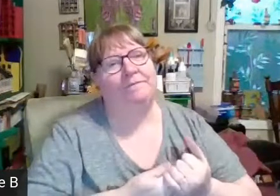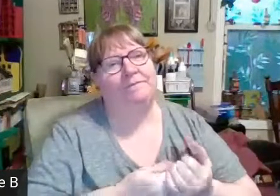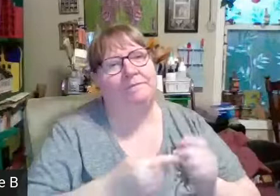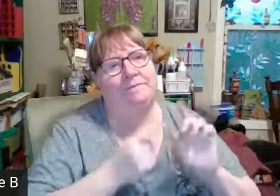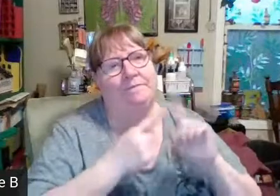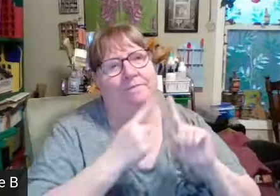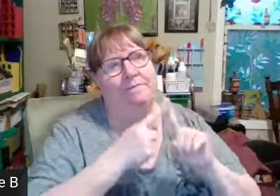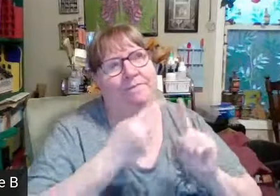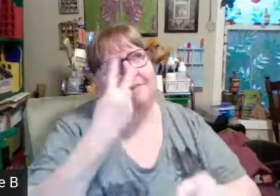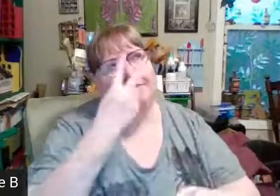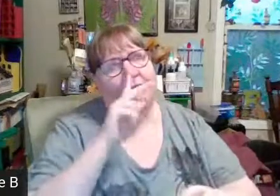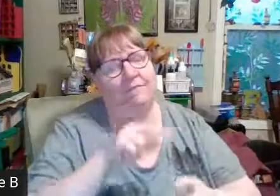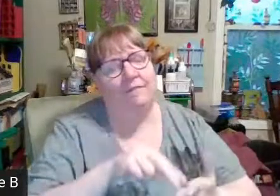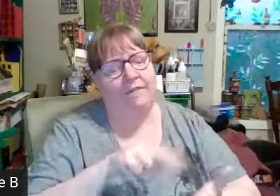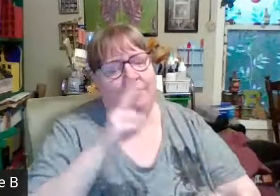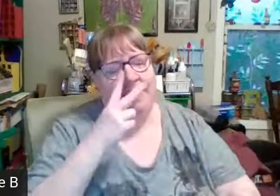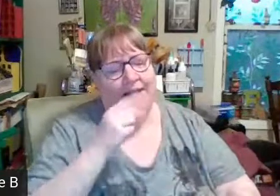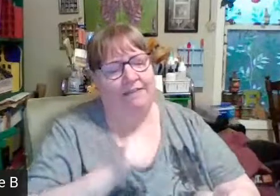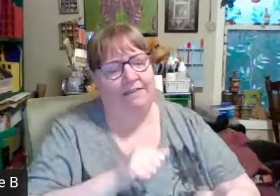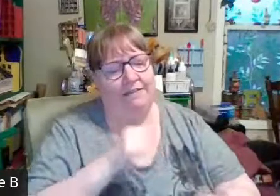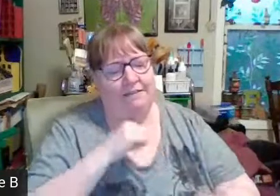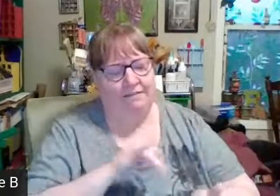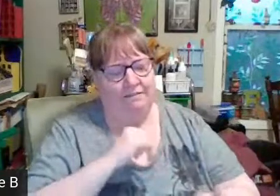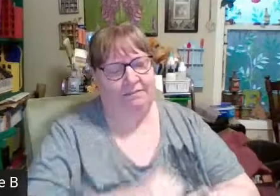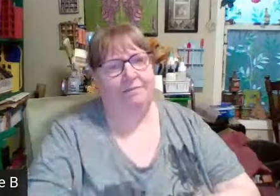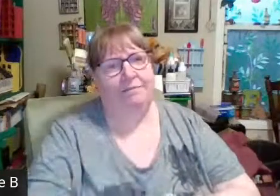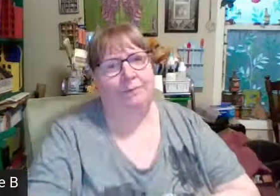The first thing I look at is,